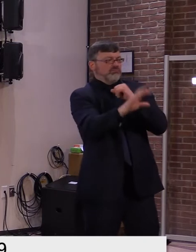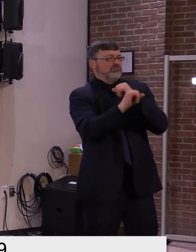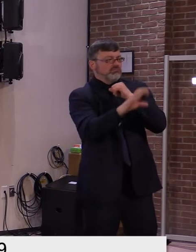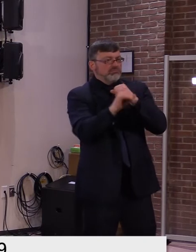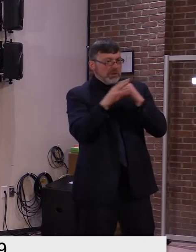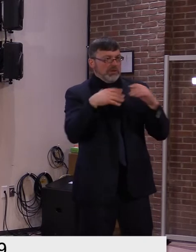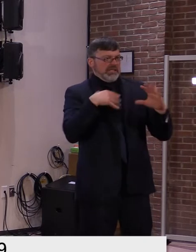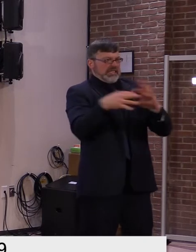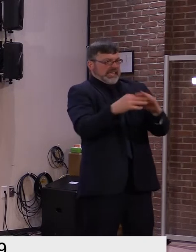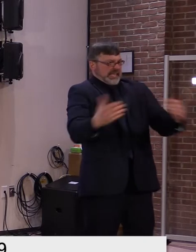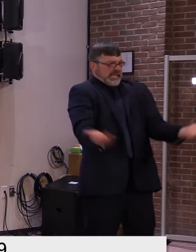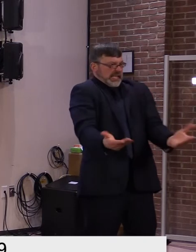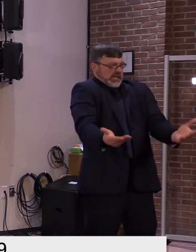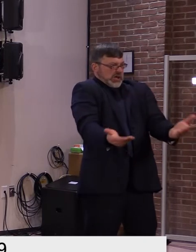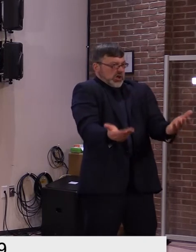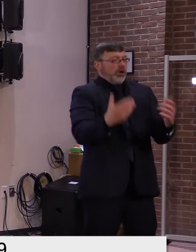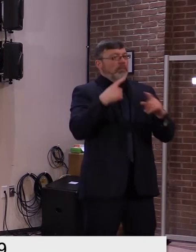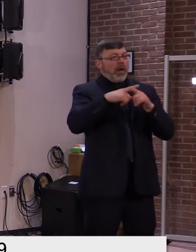the same time.